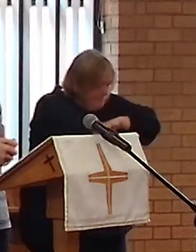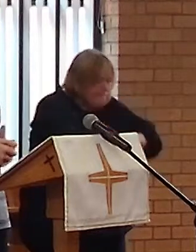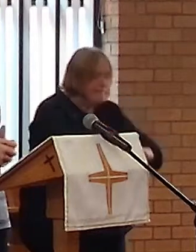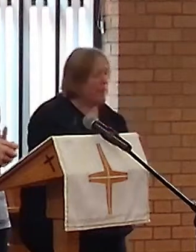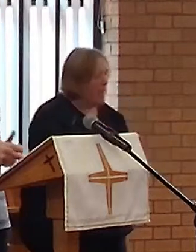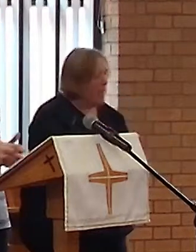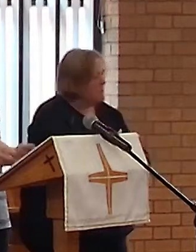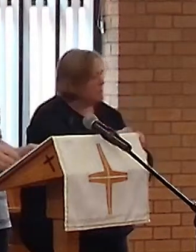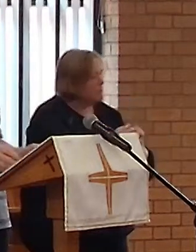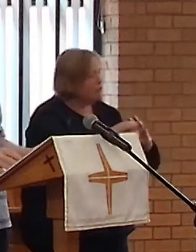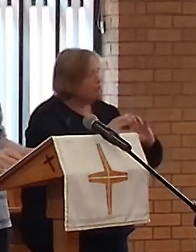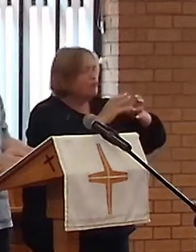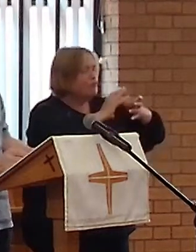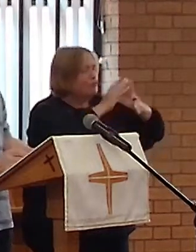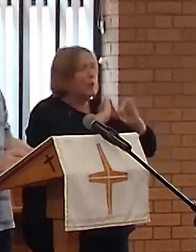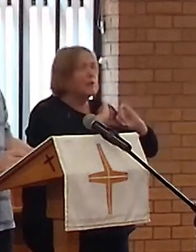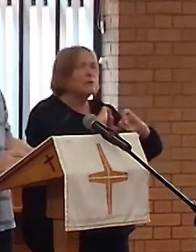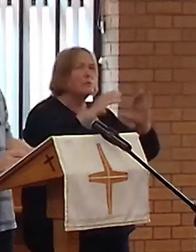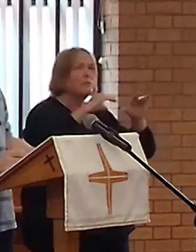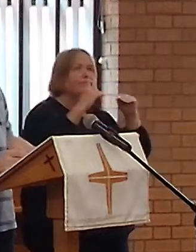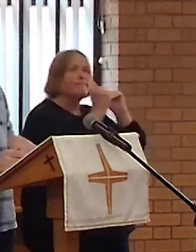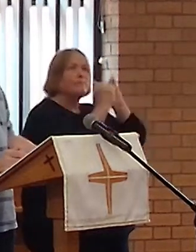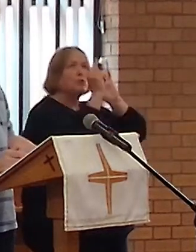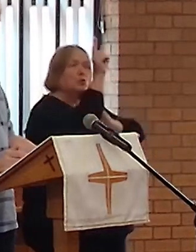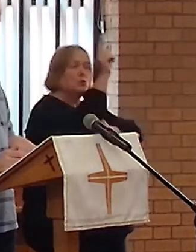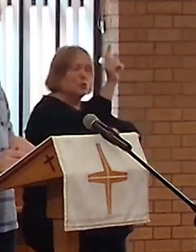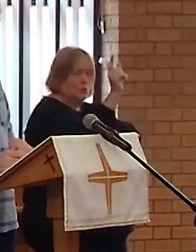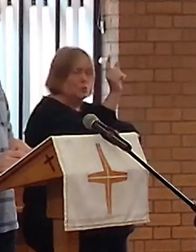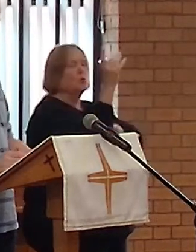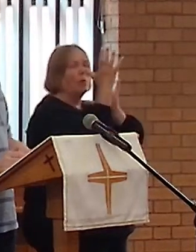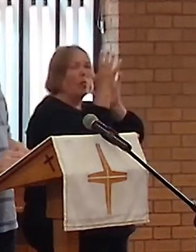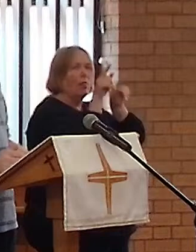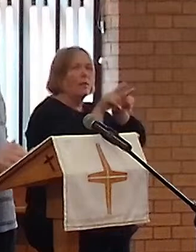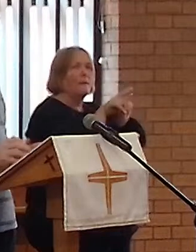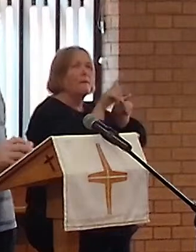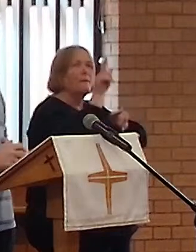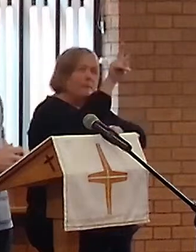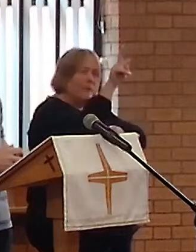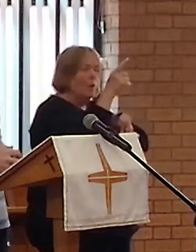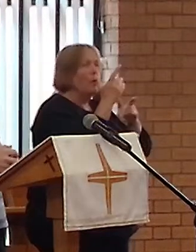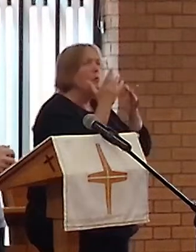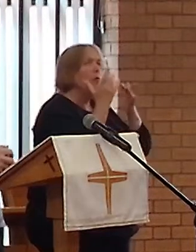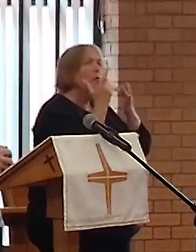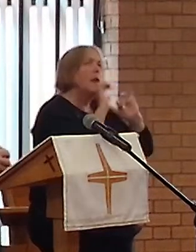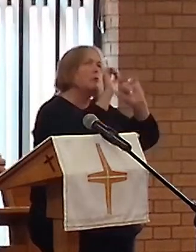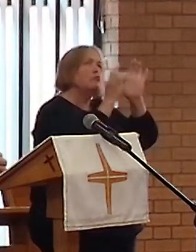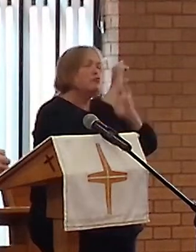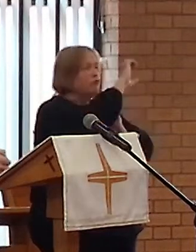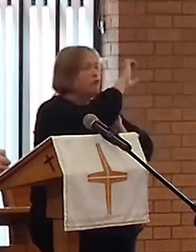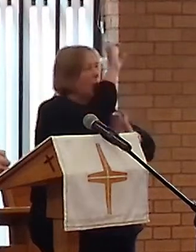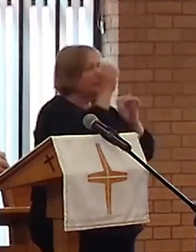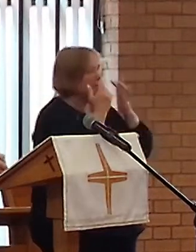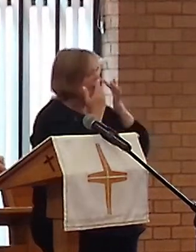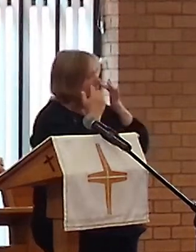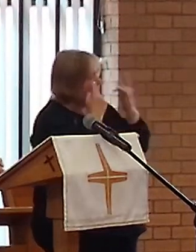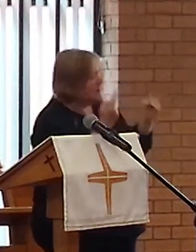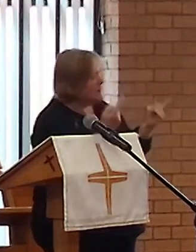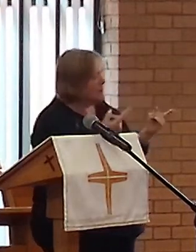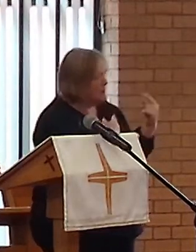likeness, that the light of Christ may be seen today in our acts of love and our deeds of